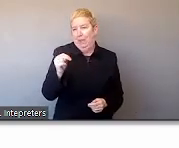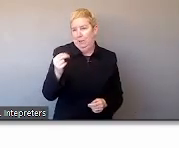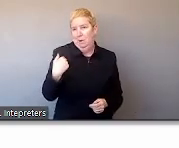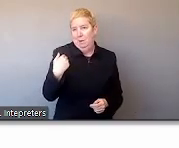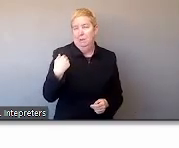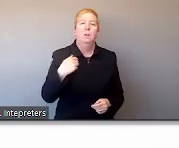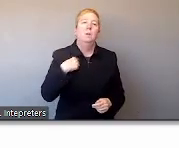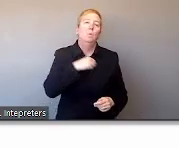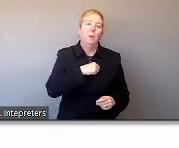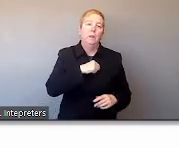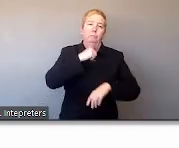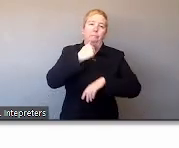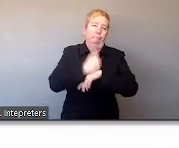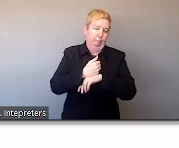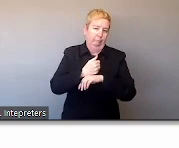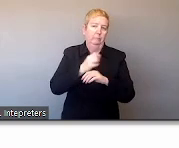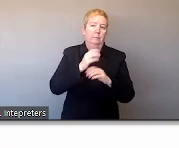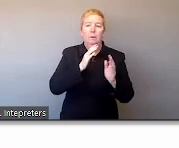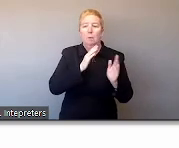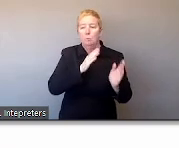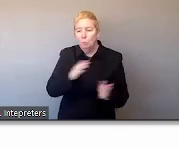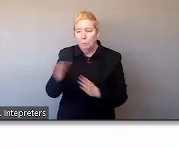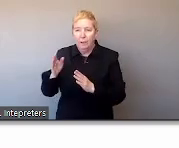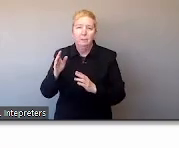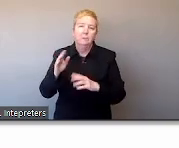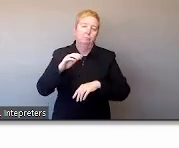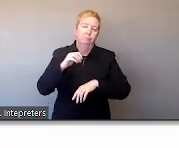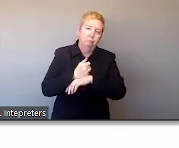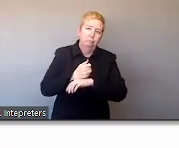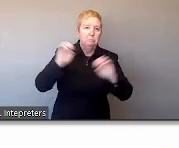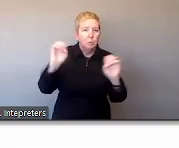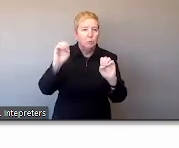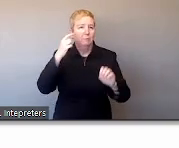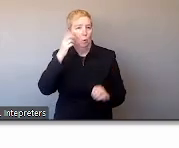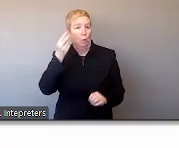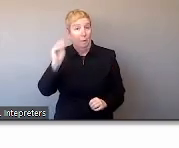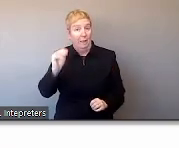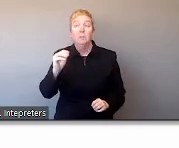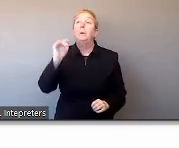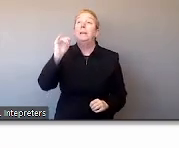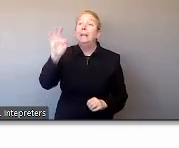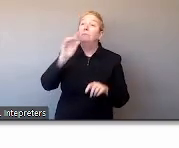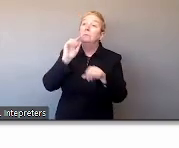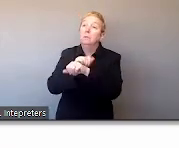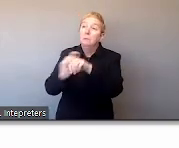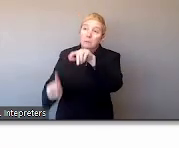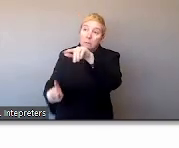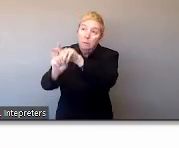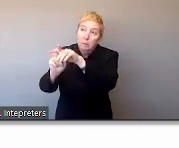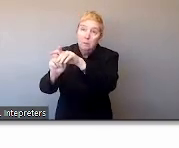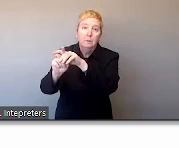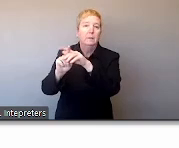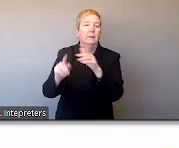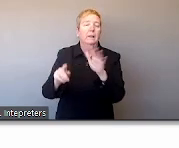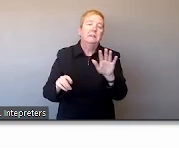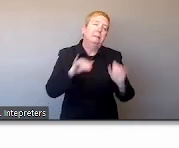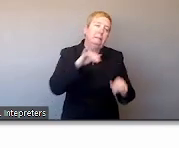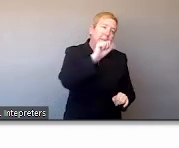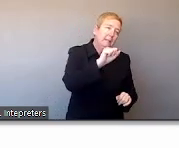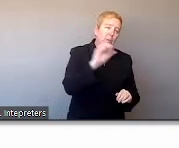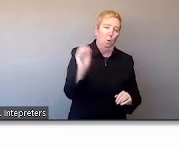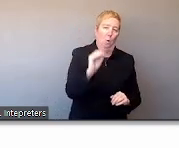instructions preparedness plan for New Mexico for dealing with the next wave. Yes, we were still right in the middle of the